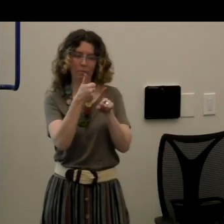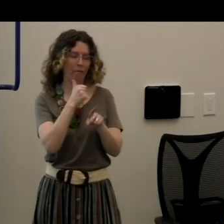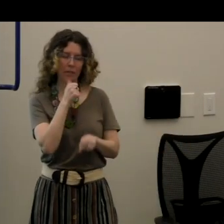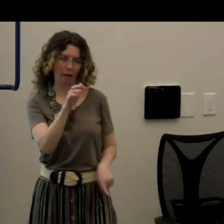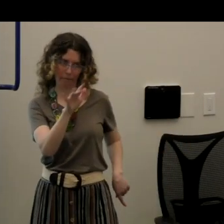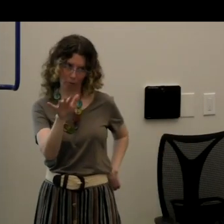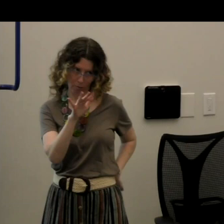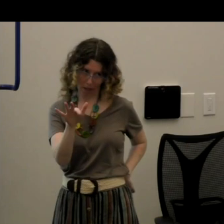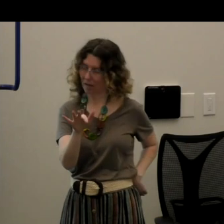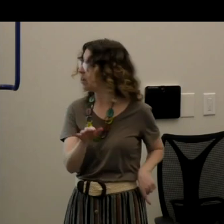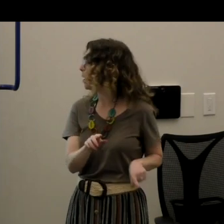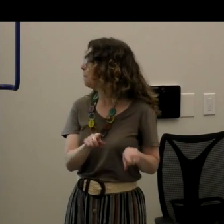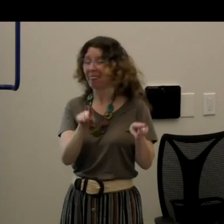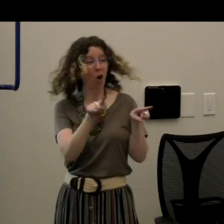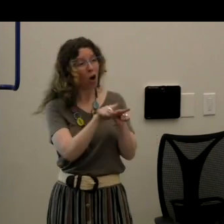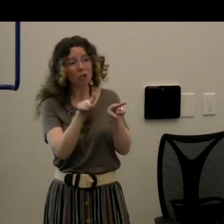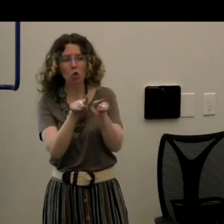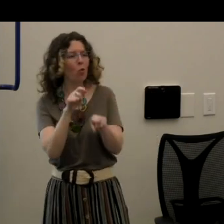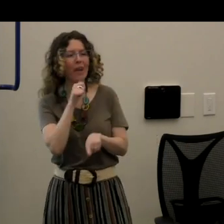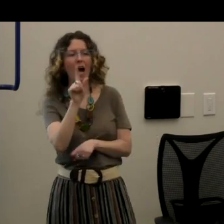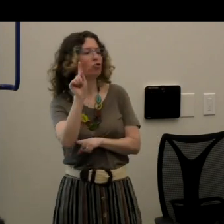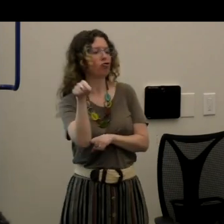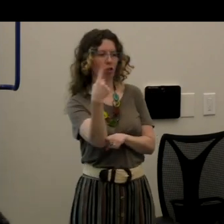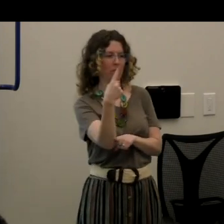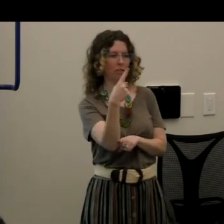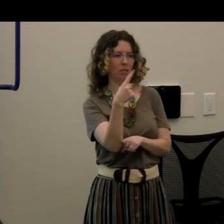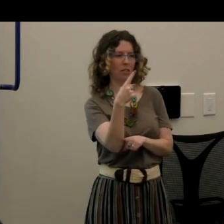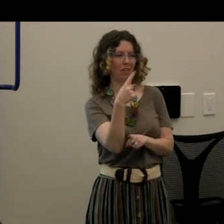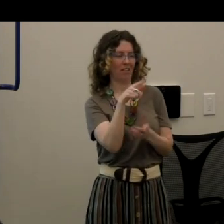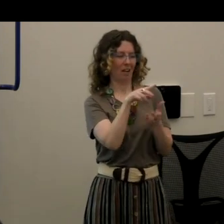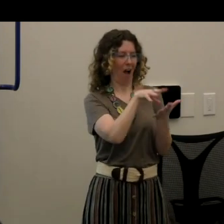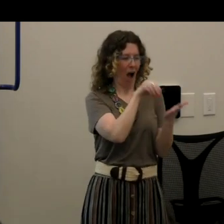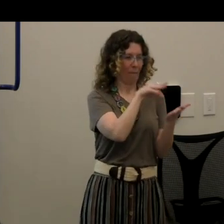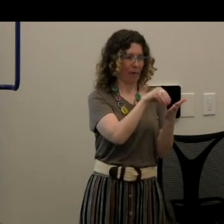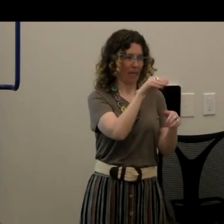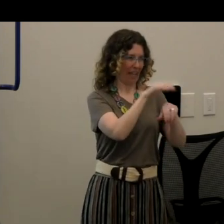So sign language itself is not a full fingerspelling.